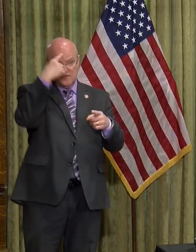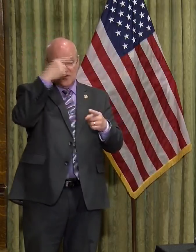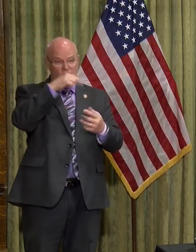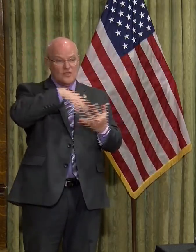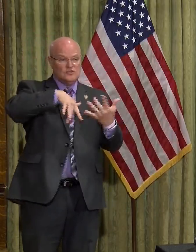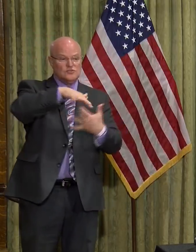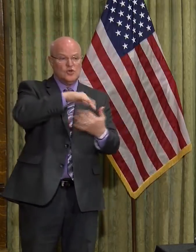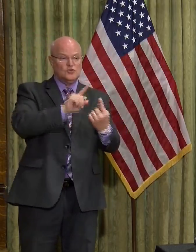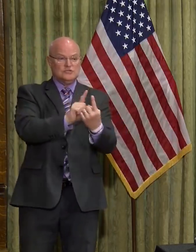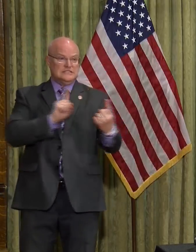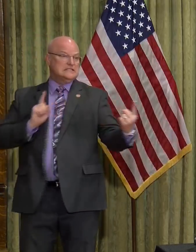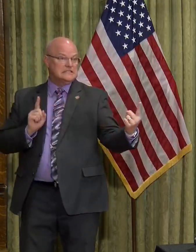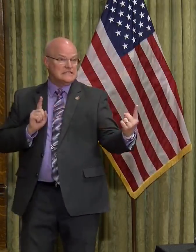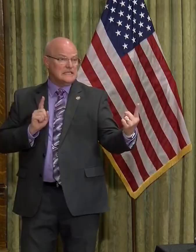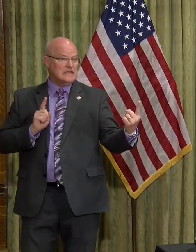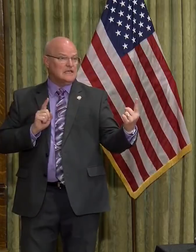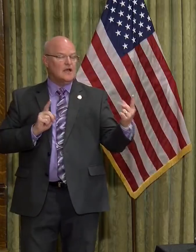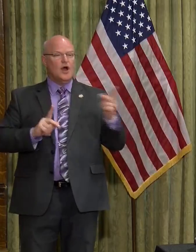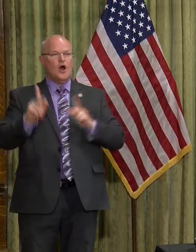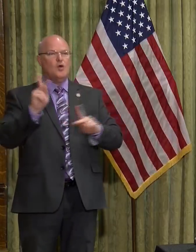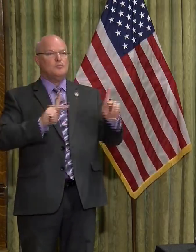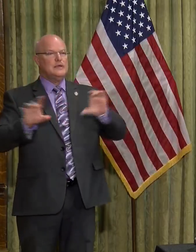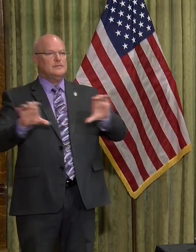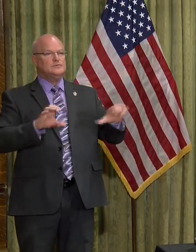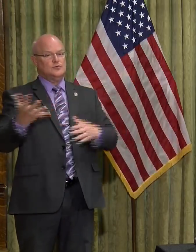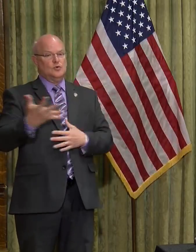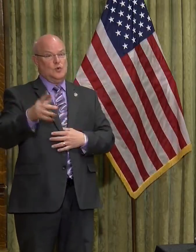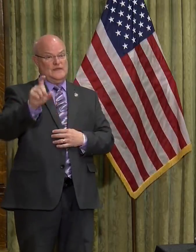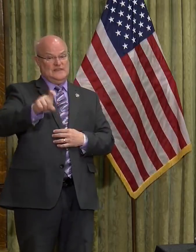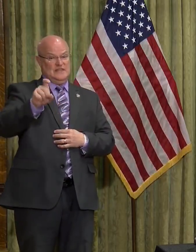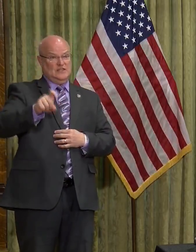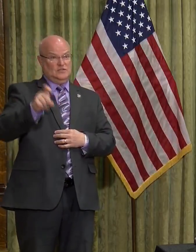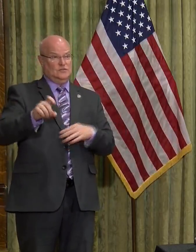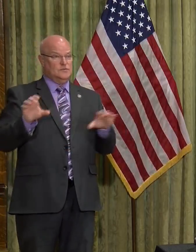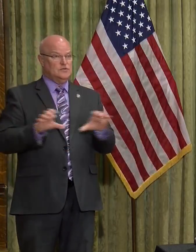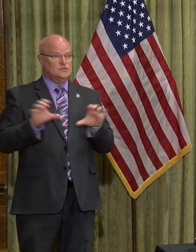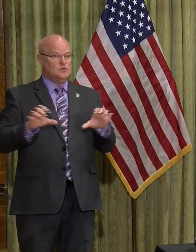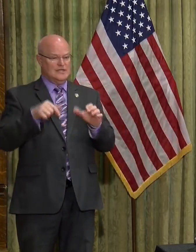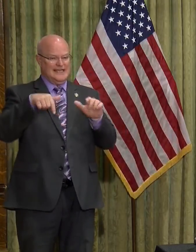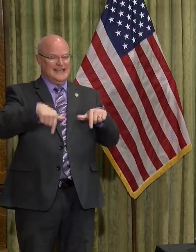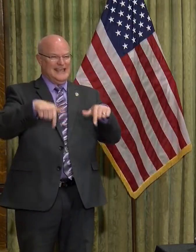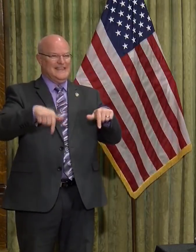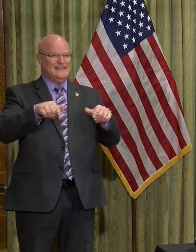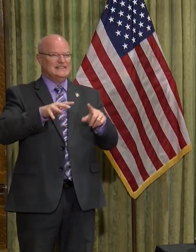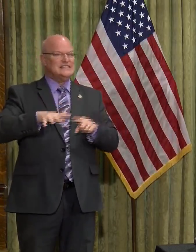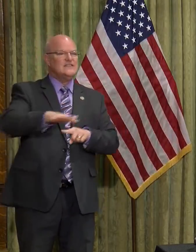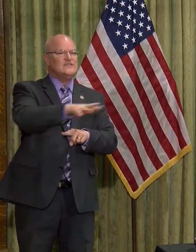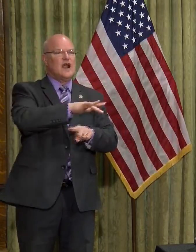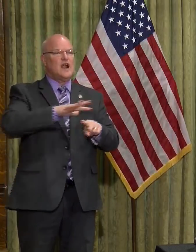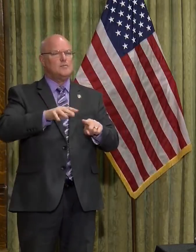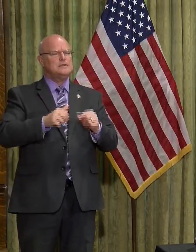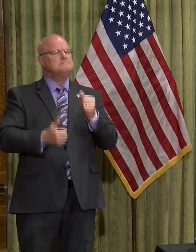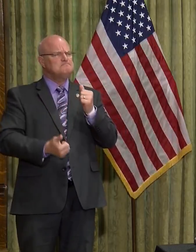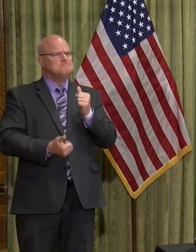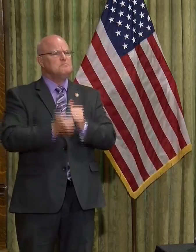social distancing? Are people doing what they should do in this environment? And most people are